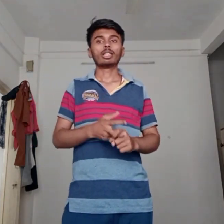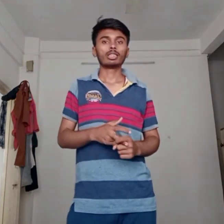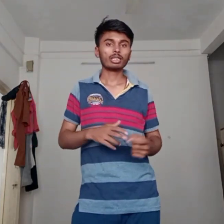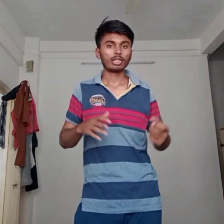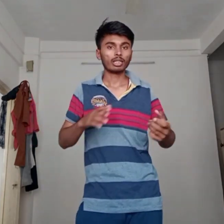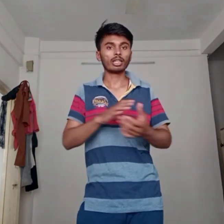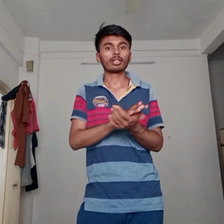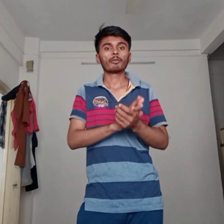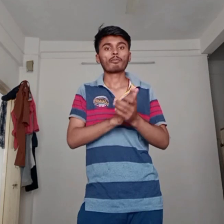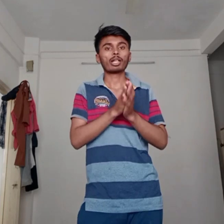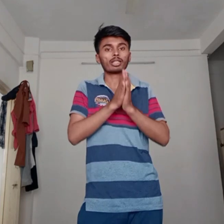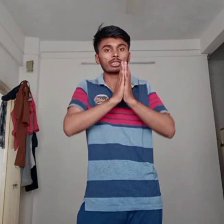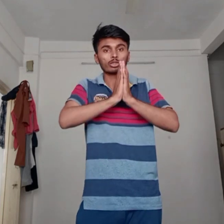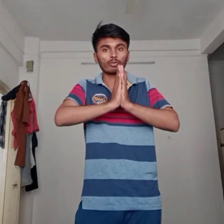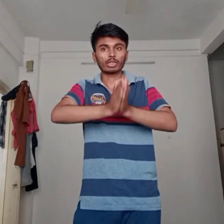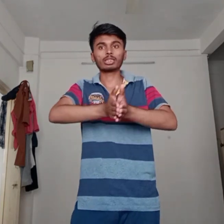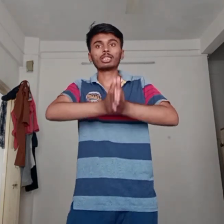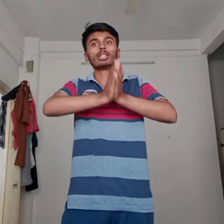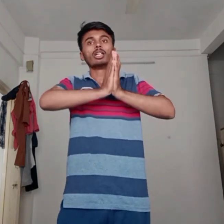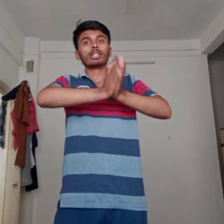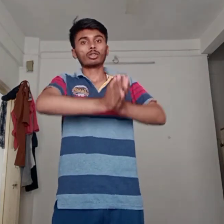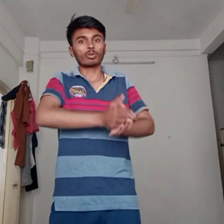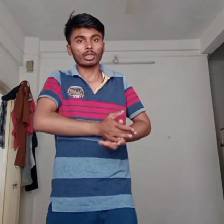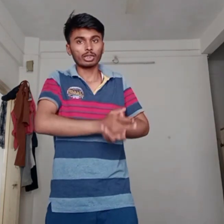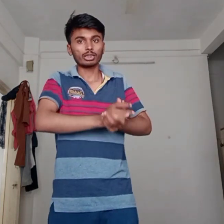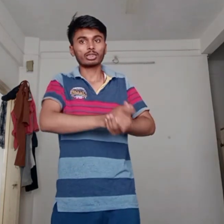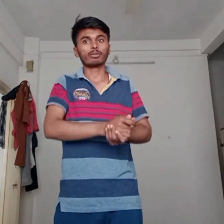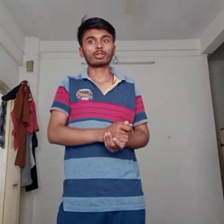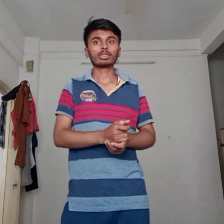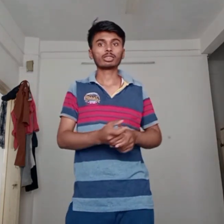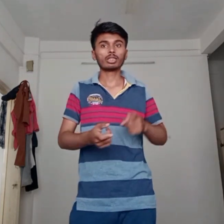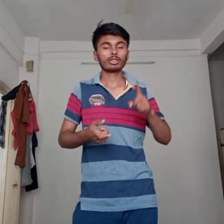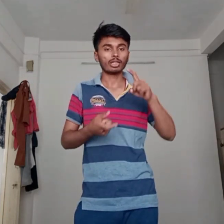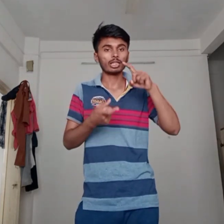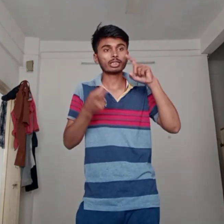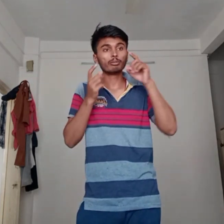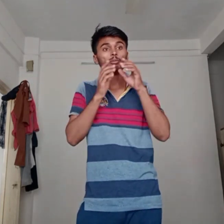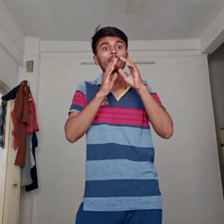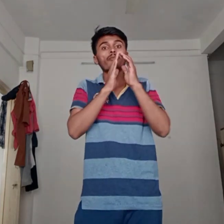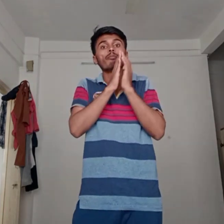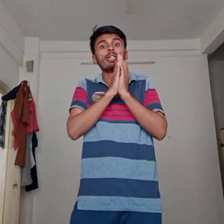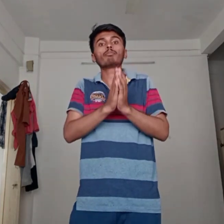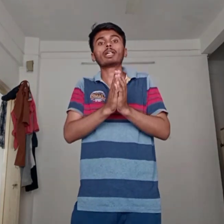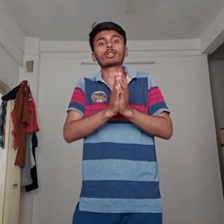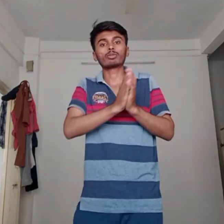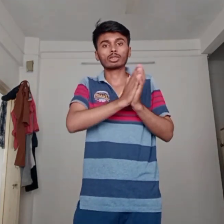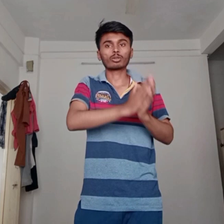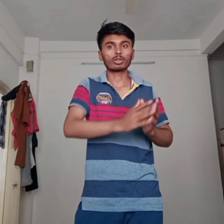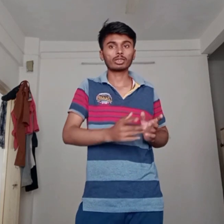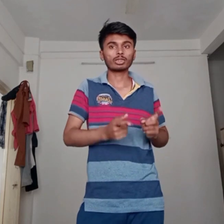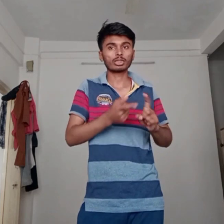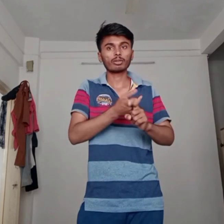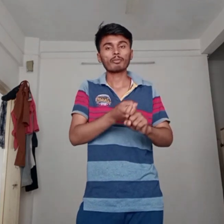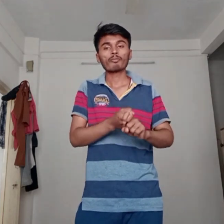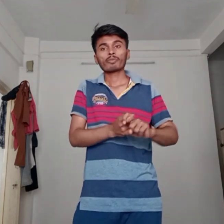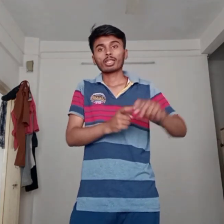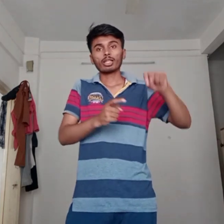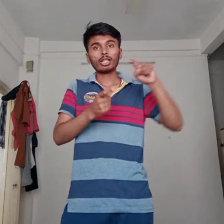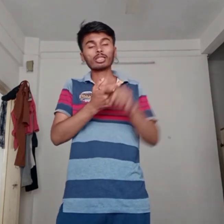then heart. Heart is also present in circulatory system. And so heart is the main part of the circulatory system. The